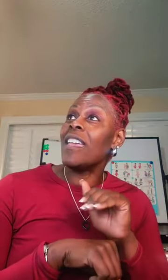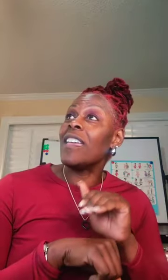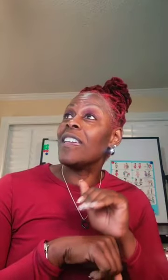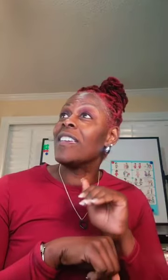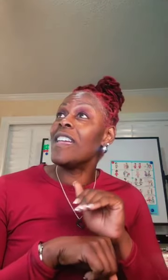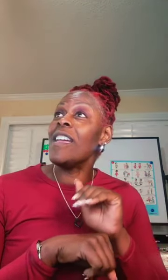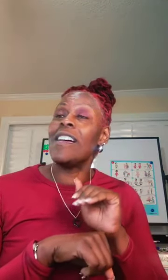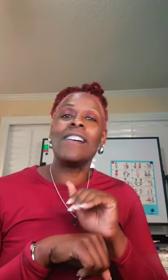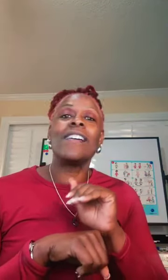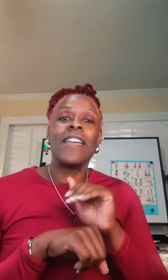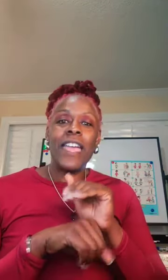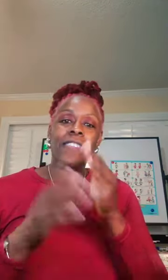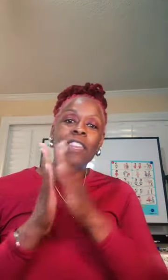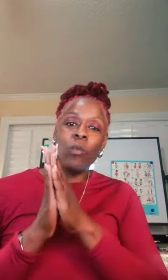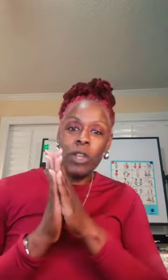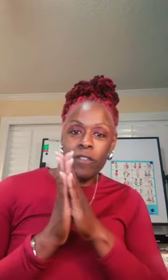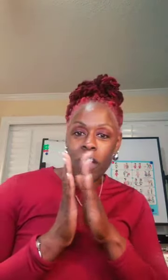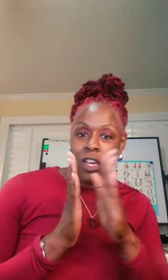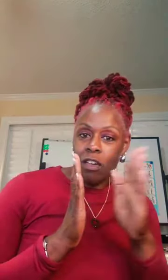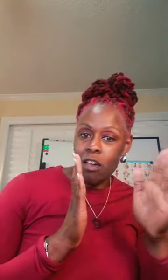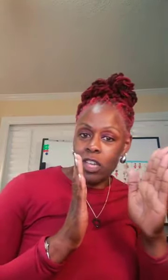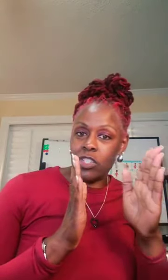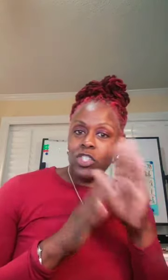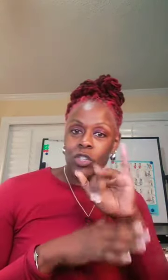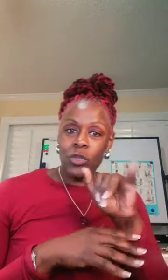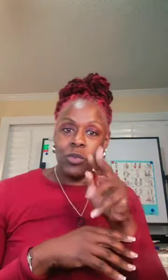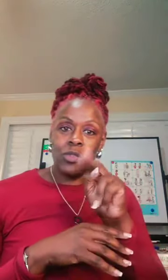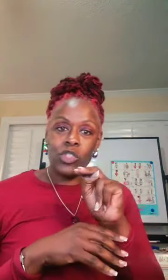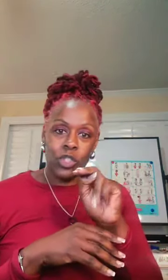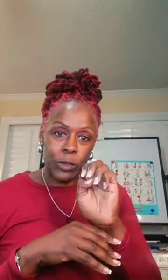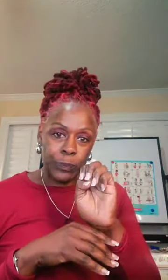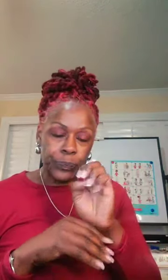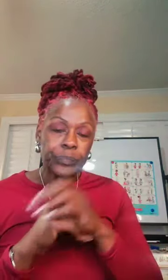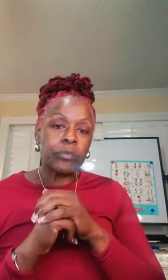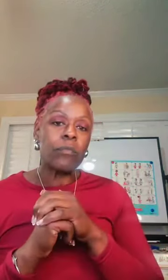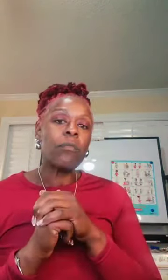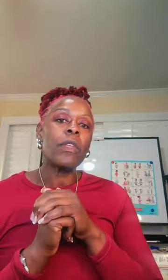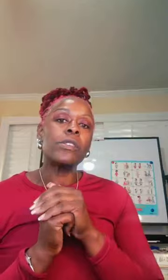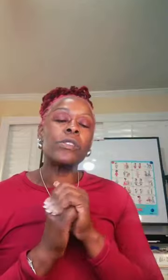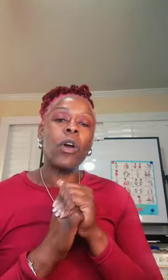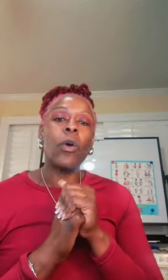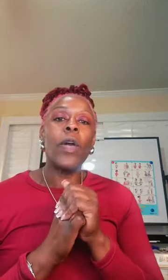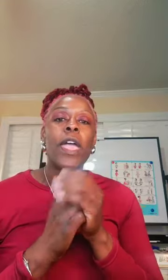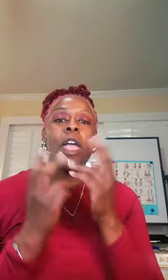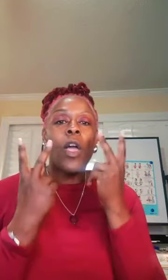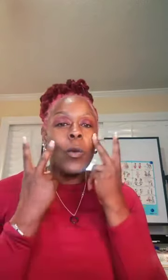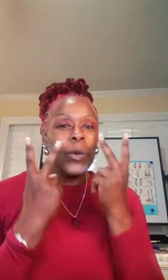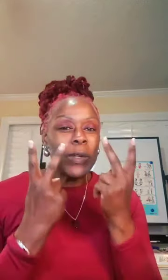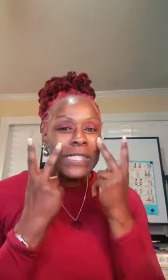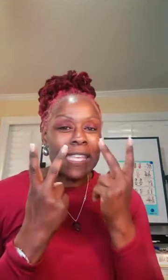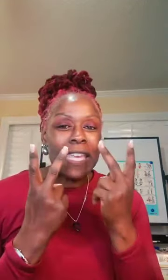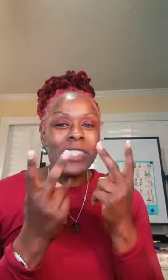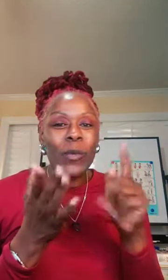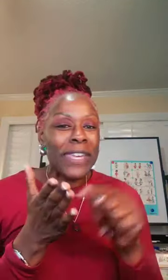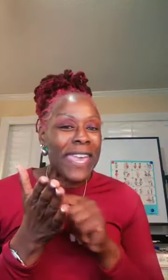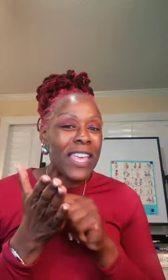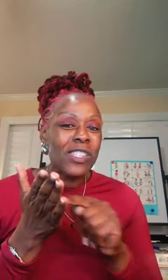tonight. Yeah. And then it would have gone on to June. So we'll see. So we canceled